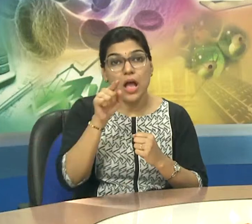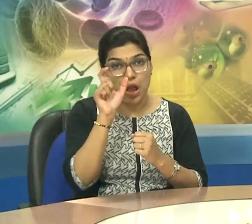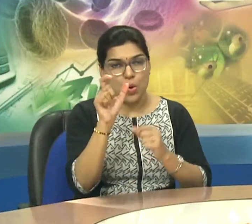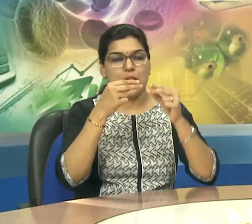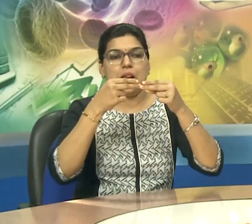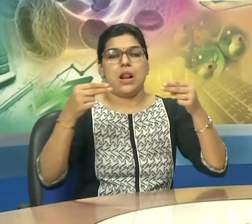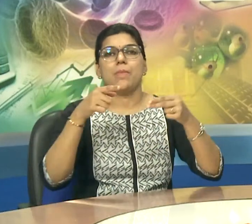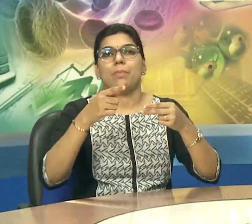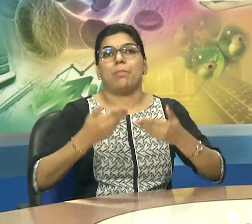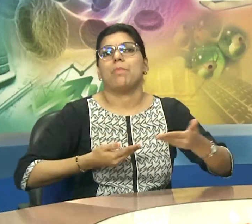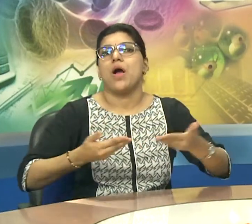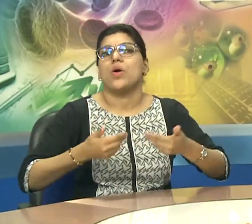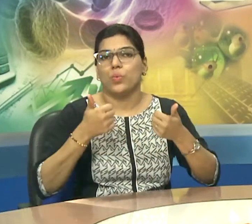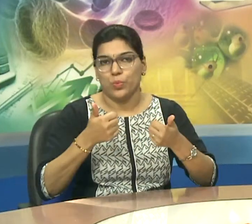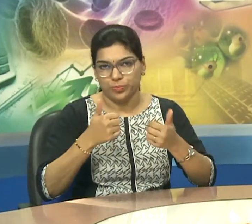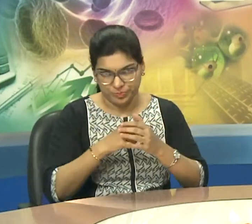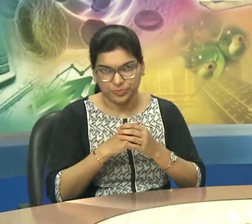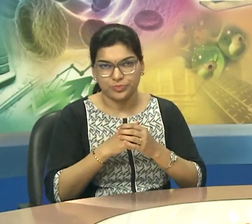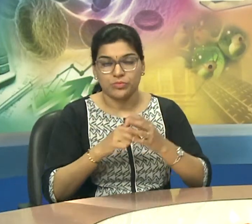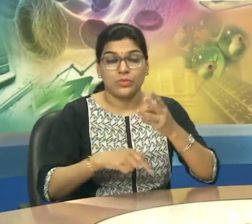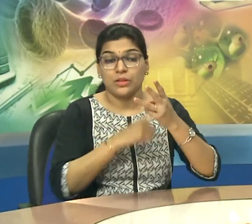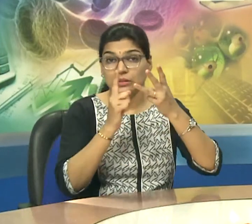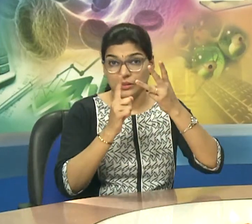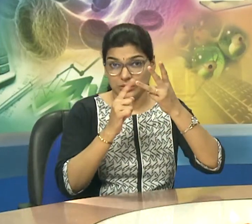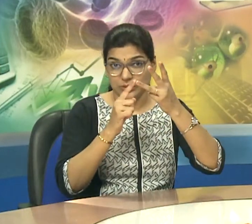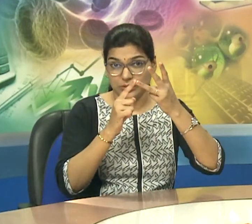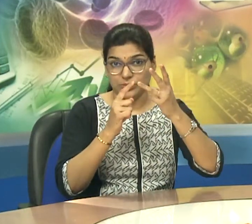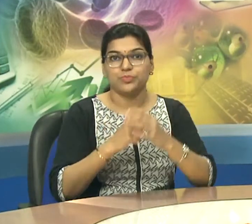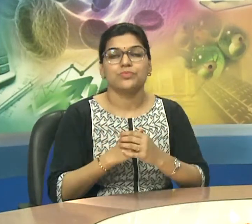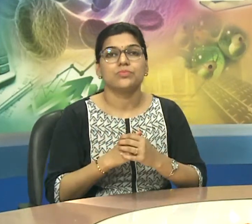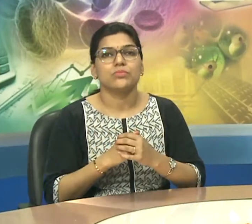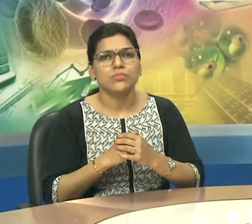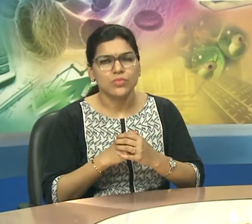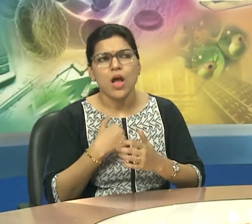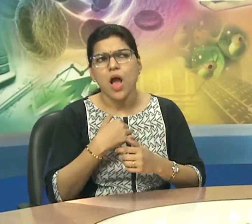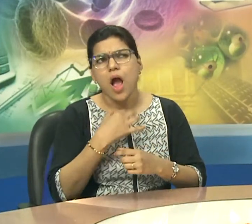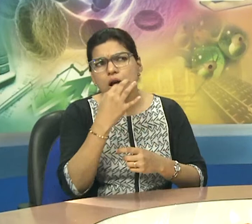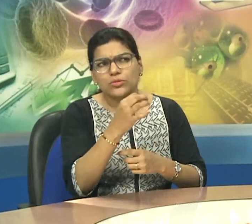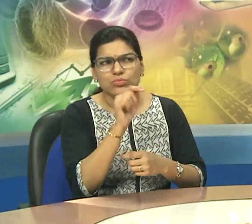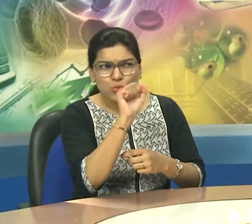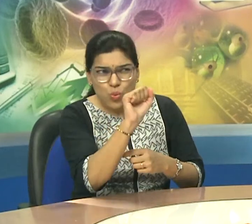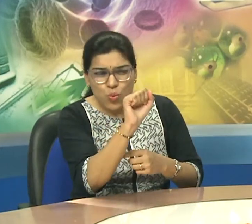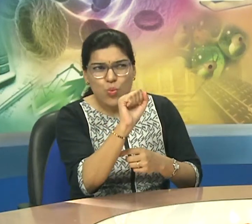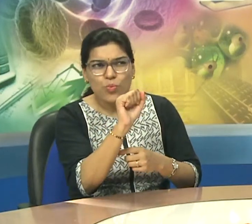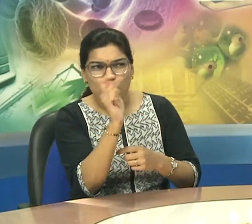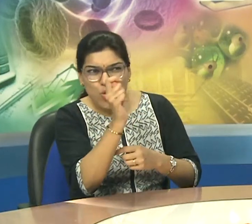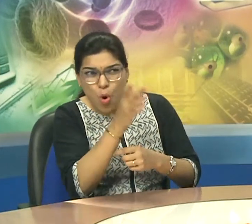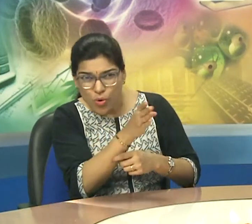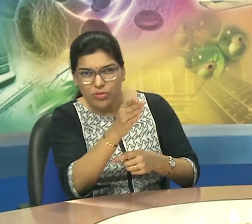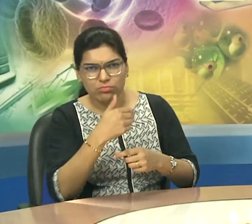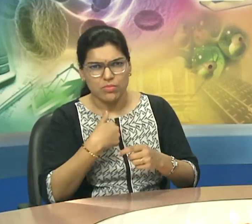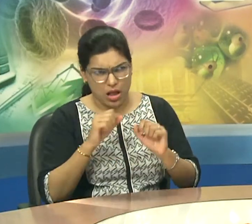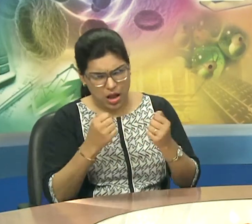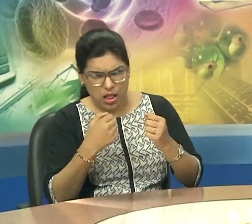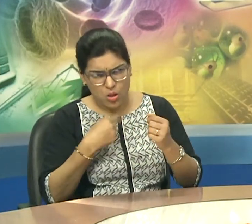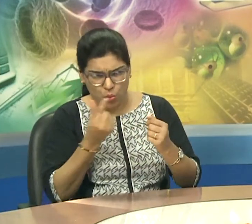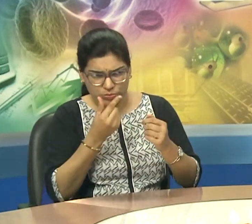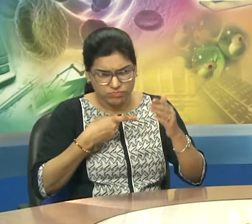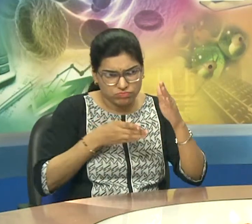So, that is a grammatical correct way to seek permission. The third sentence is,